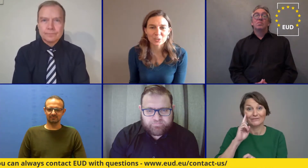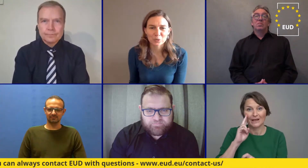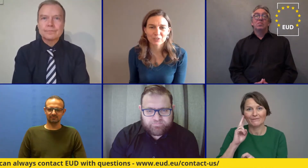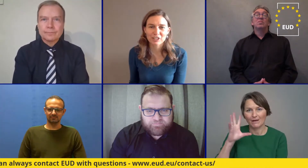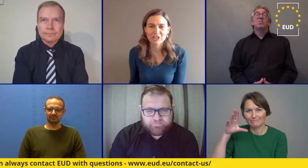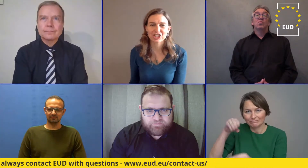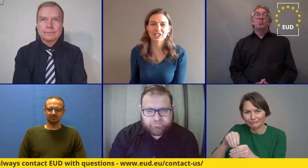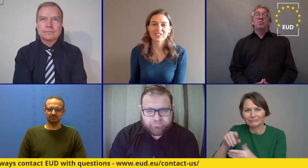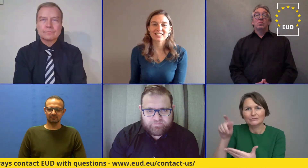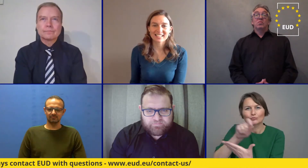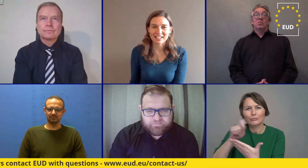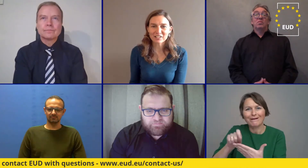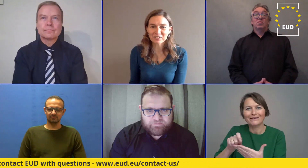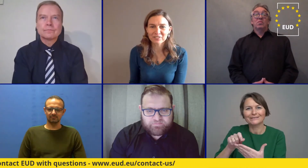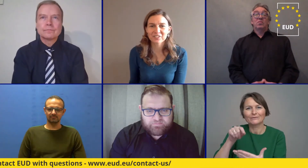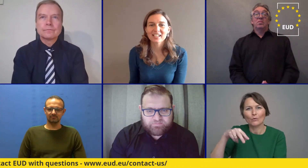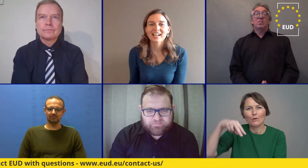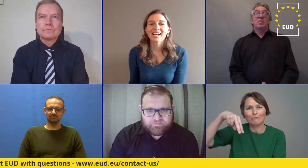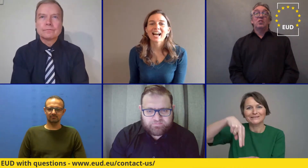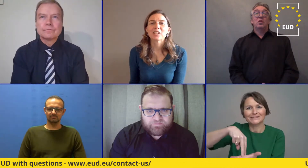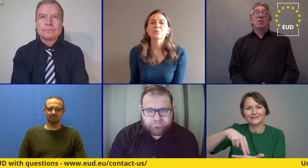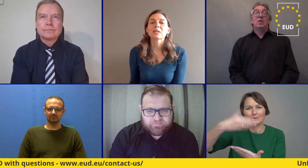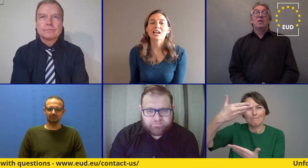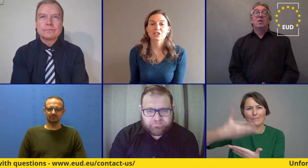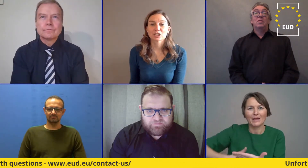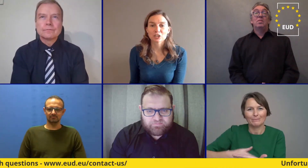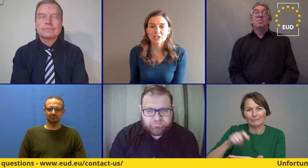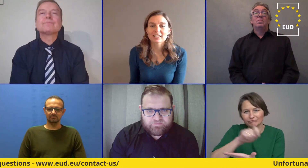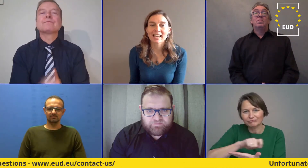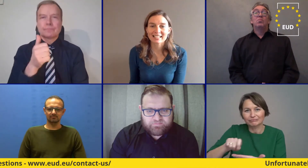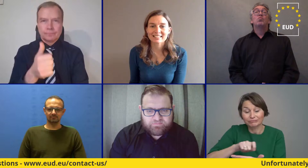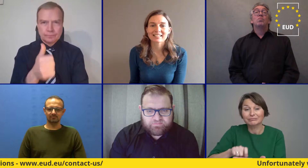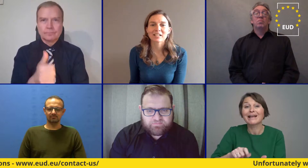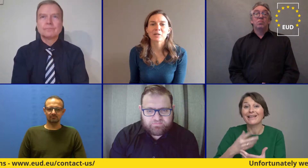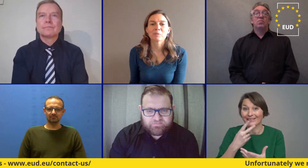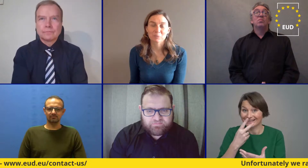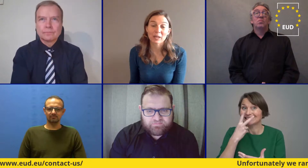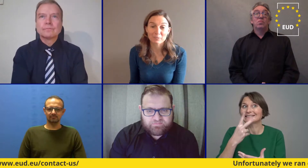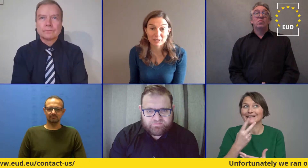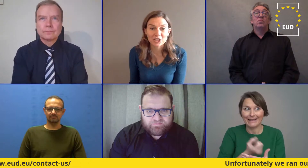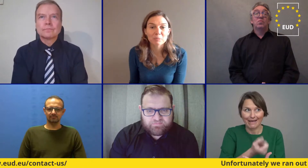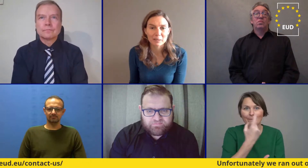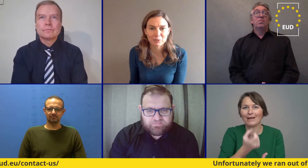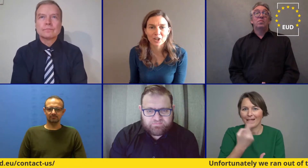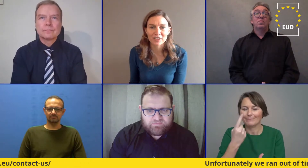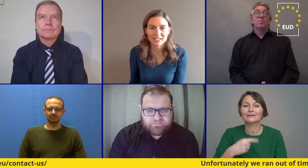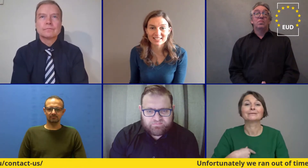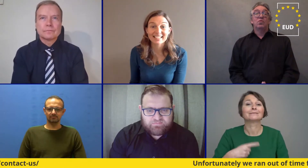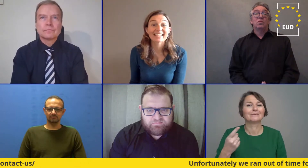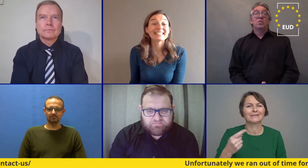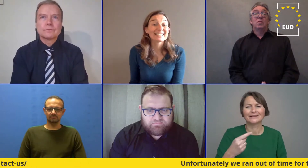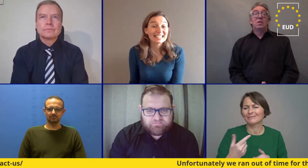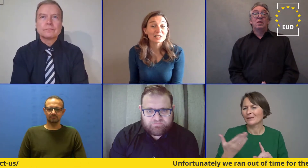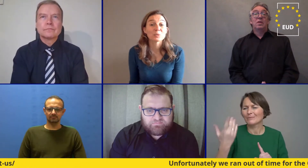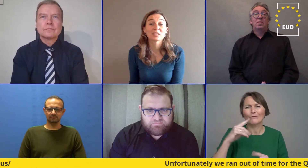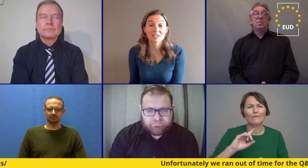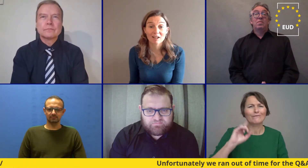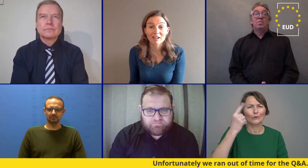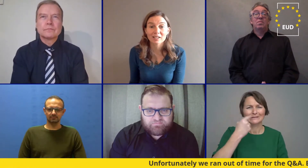the World Federation of the Deaf, and we actually looked at, we had a position paper on this, and indeed we saw,